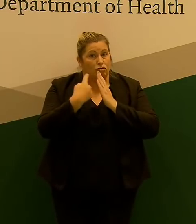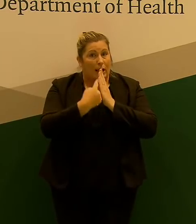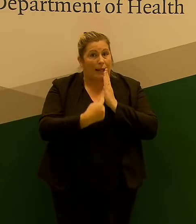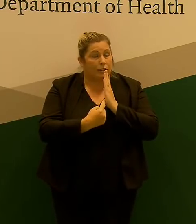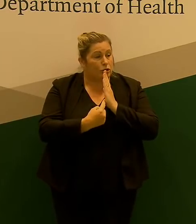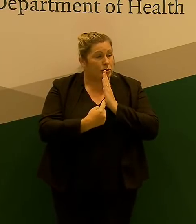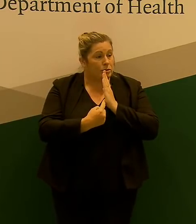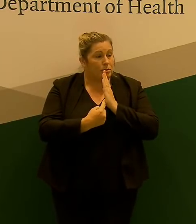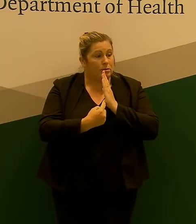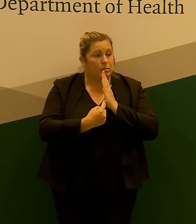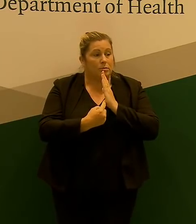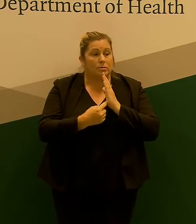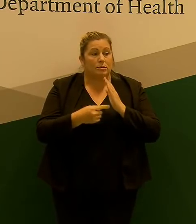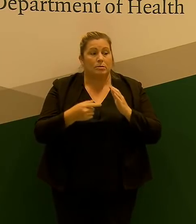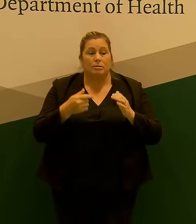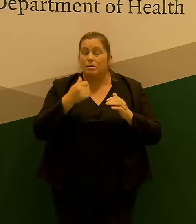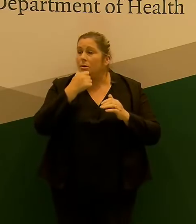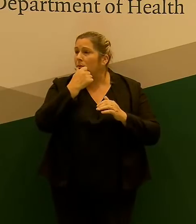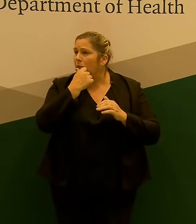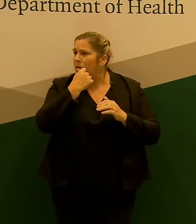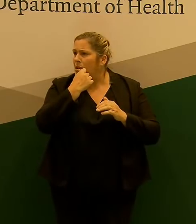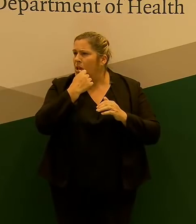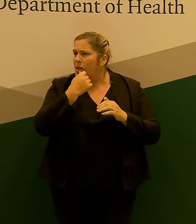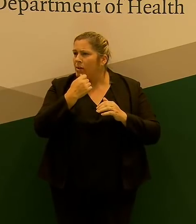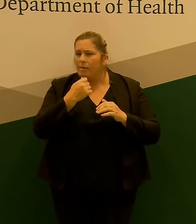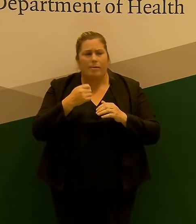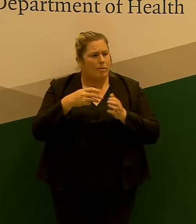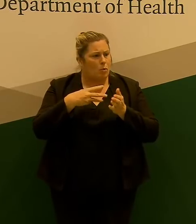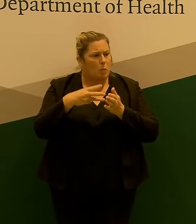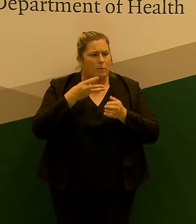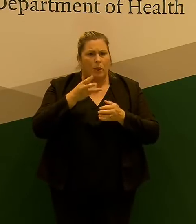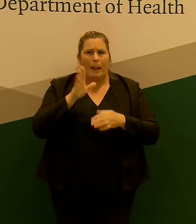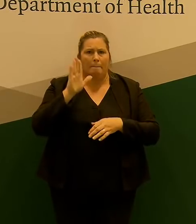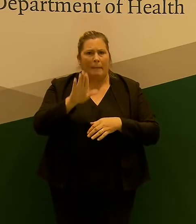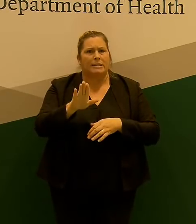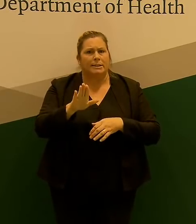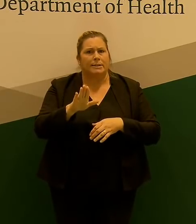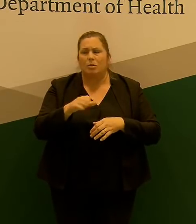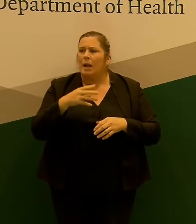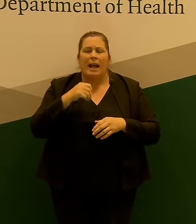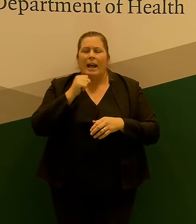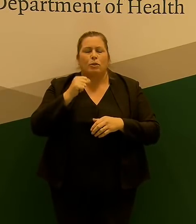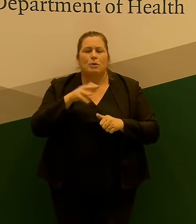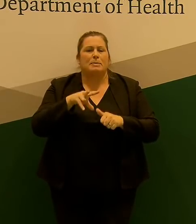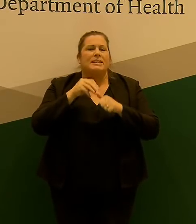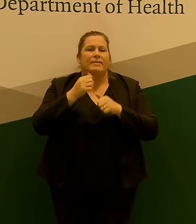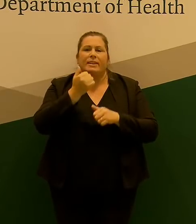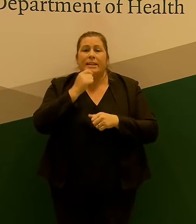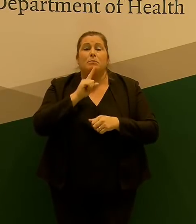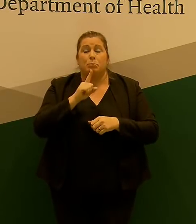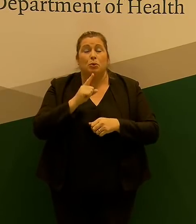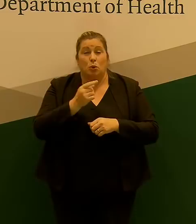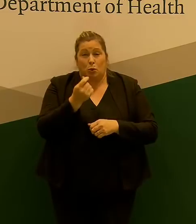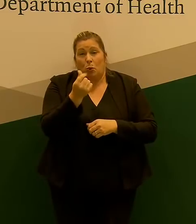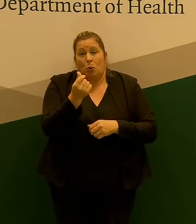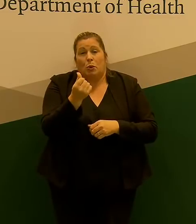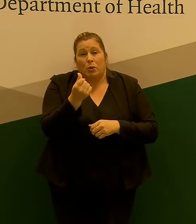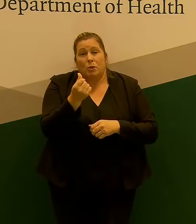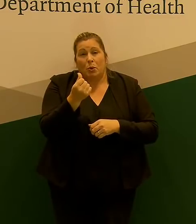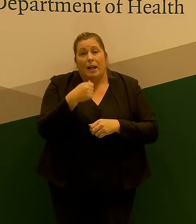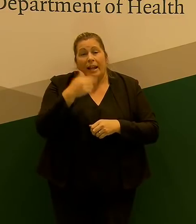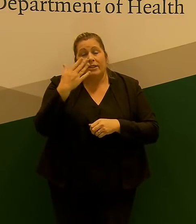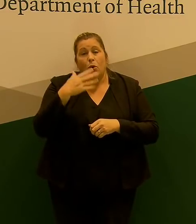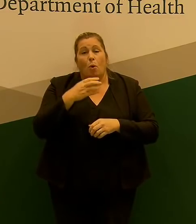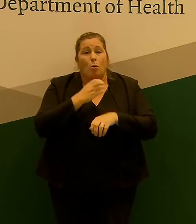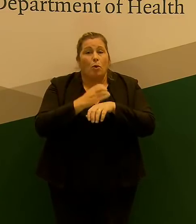up? On the timing of the regulation. When is it going to? Yeah, I don't have a precise date for you, but I know it's very, very close. And I know there's ongoing